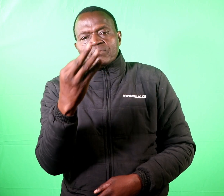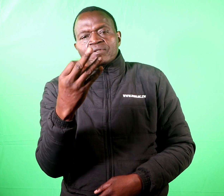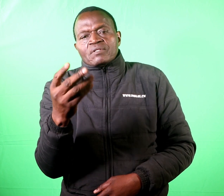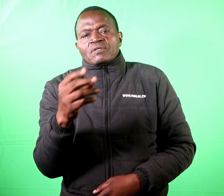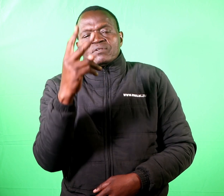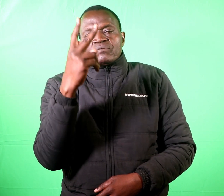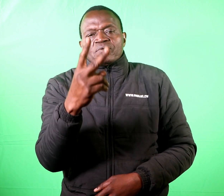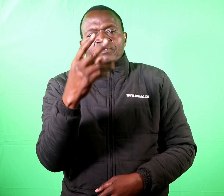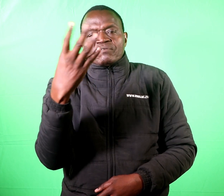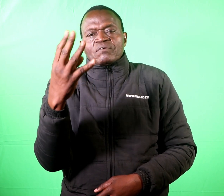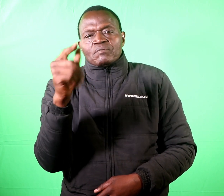24.2%. National: